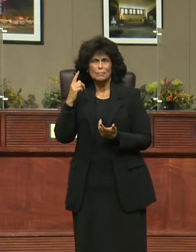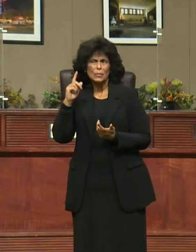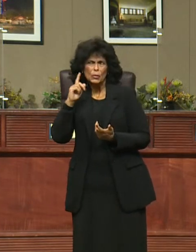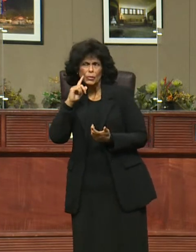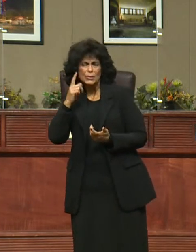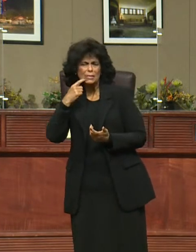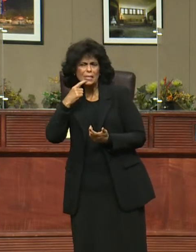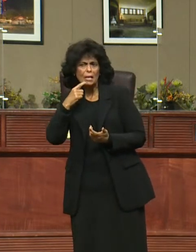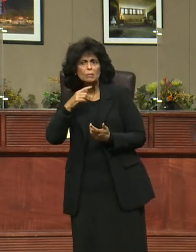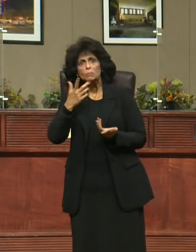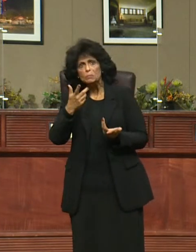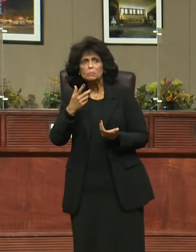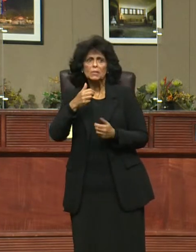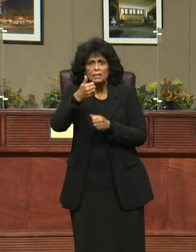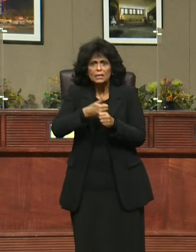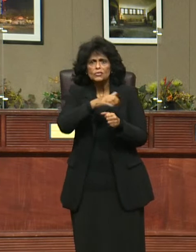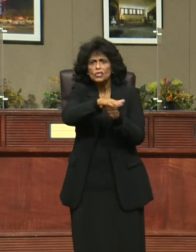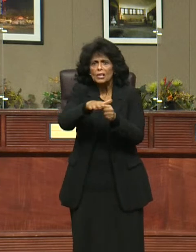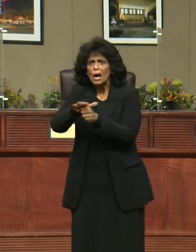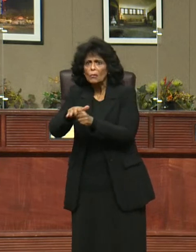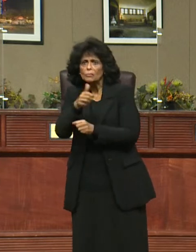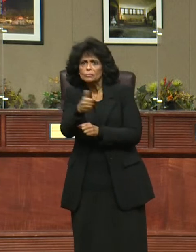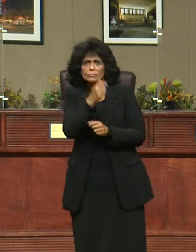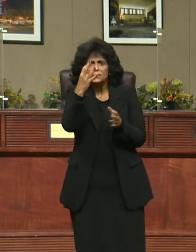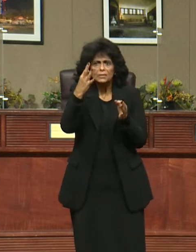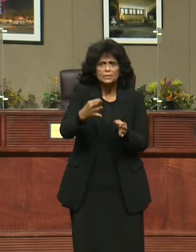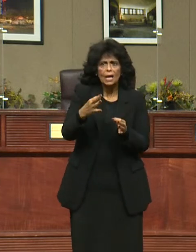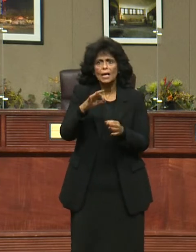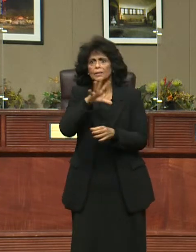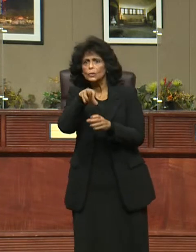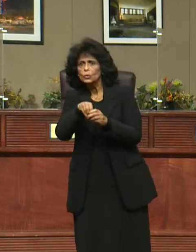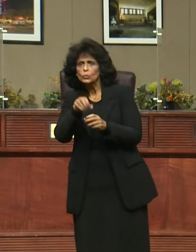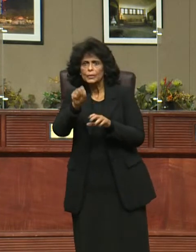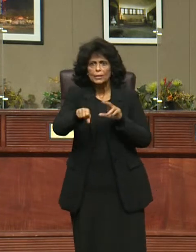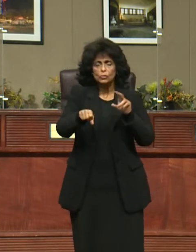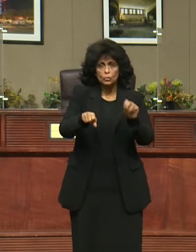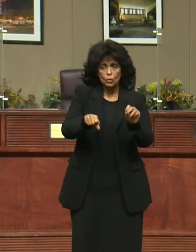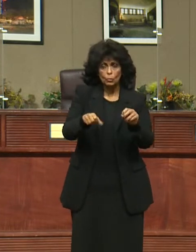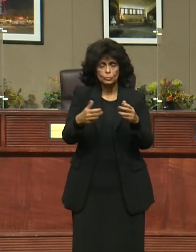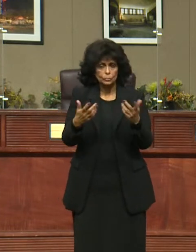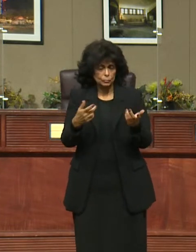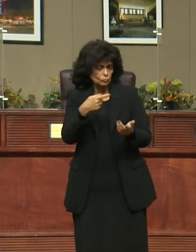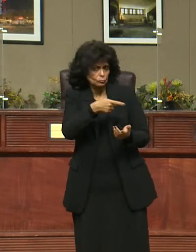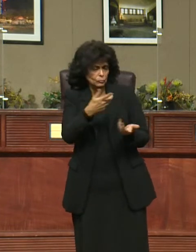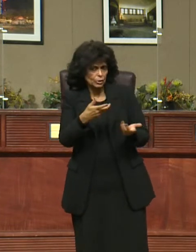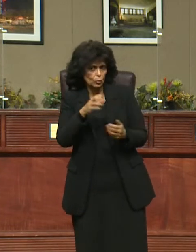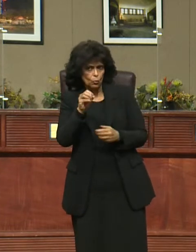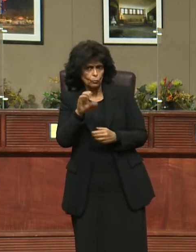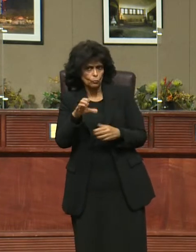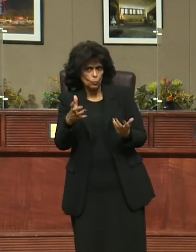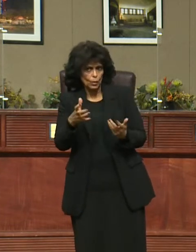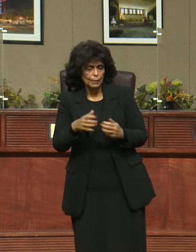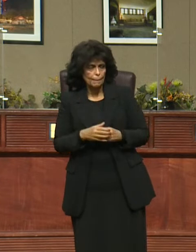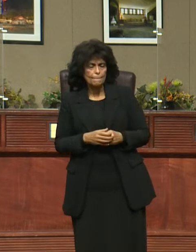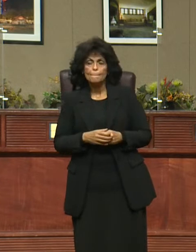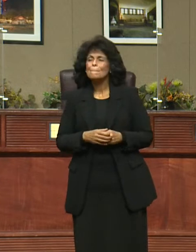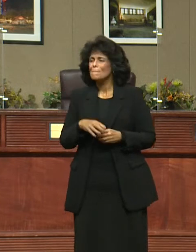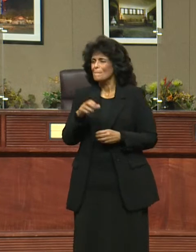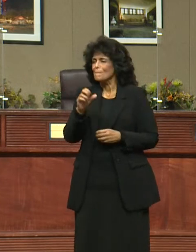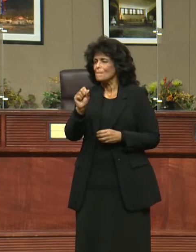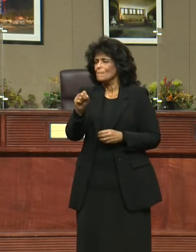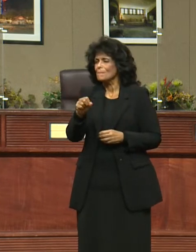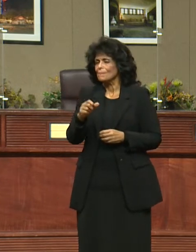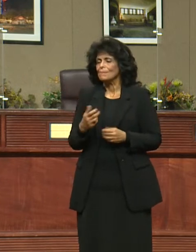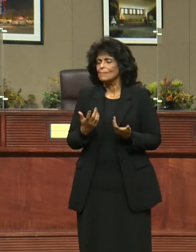adopt? What are talks about that? That is true. The state has or is in the